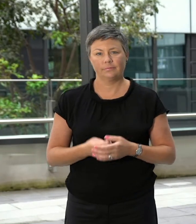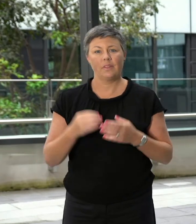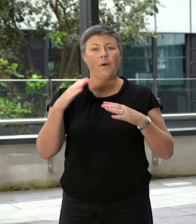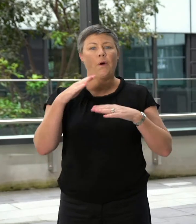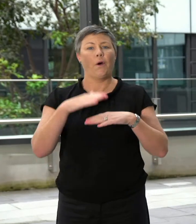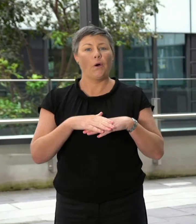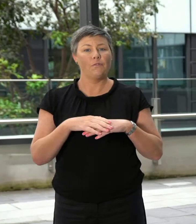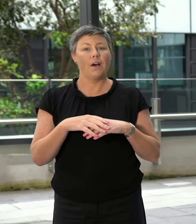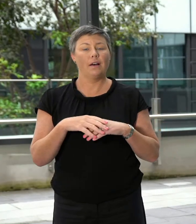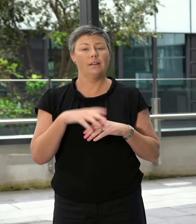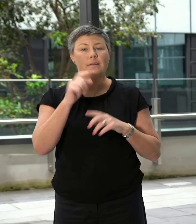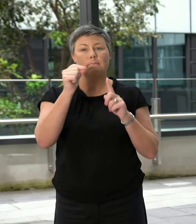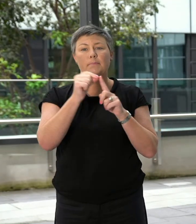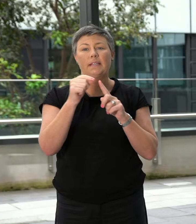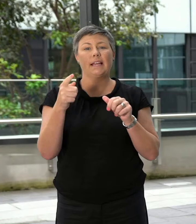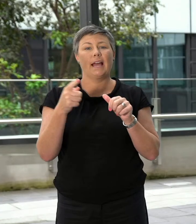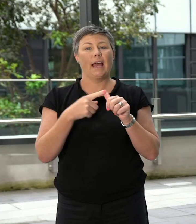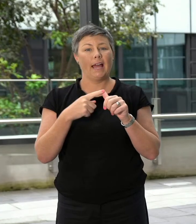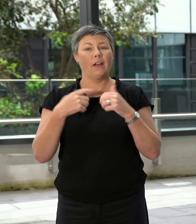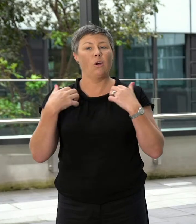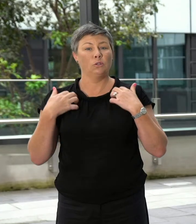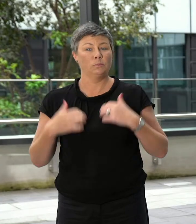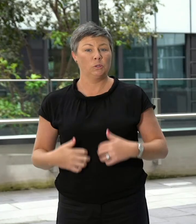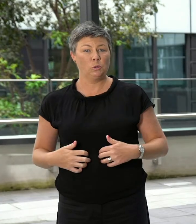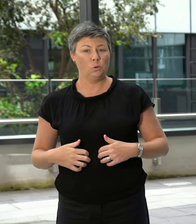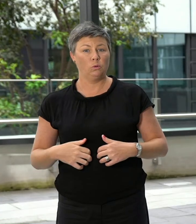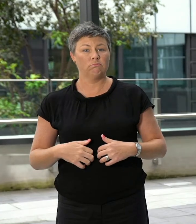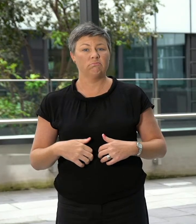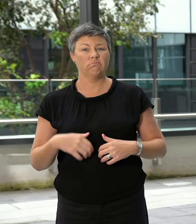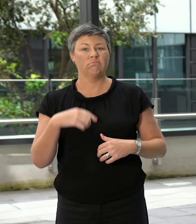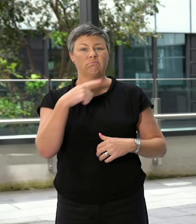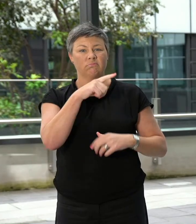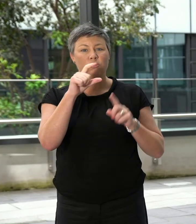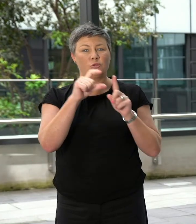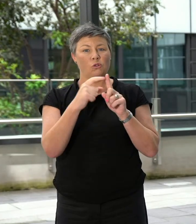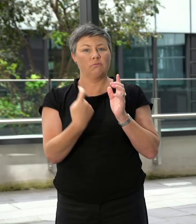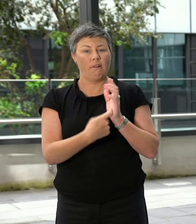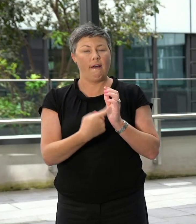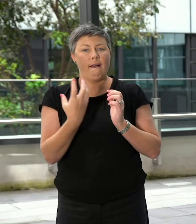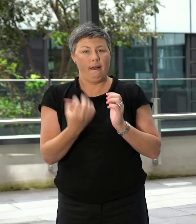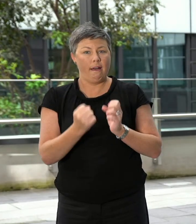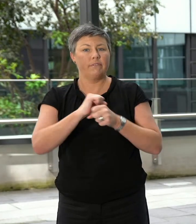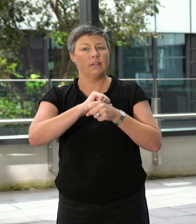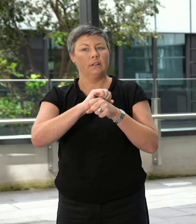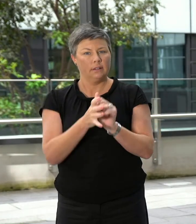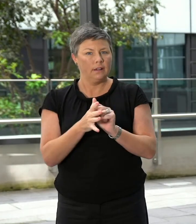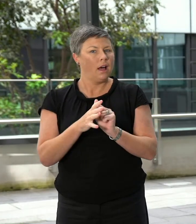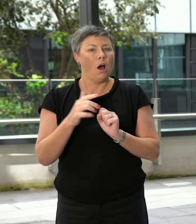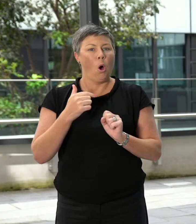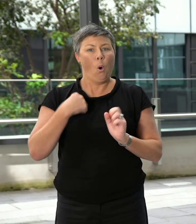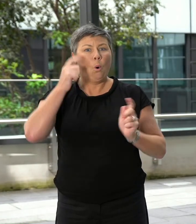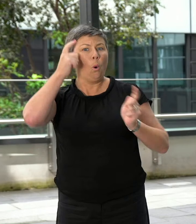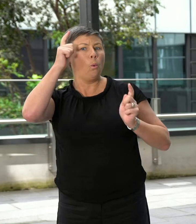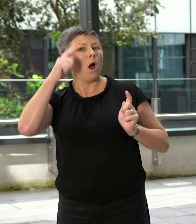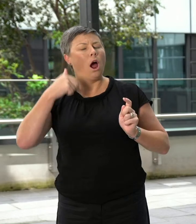healthcare worker at the PA, we're feeling very reassured about those circumstances and how they're